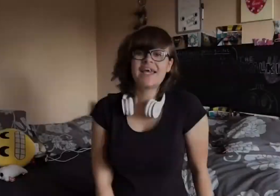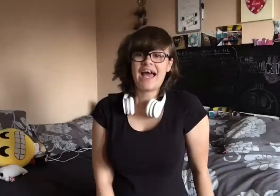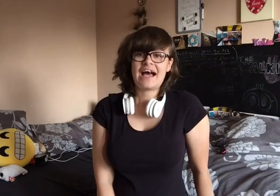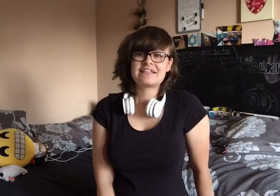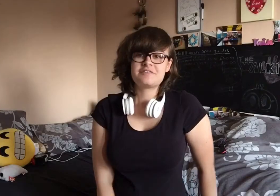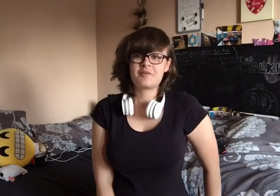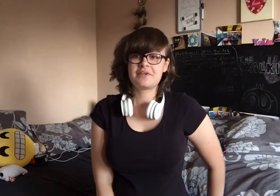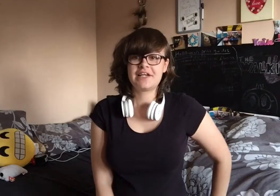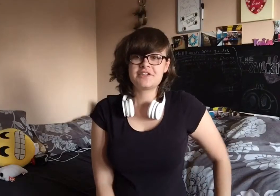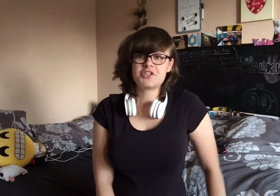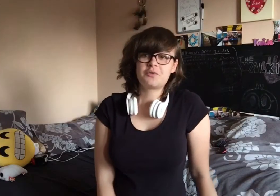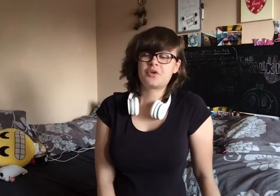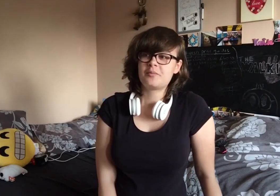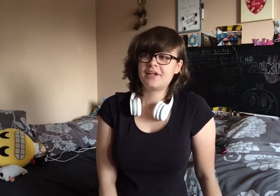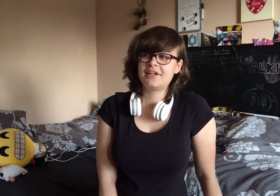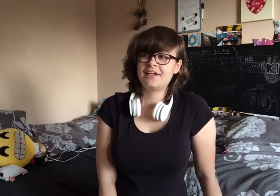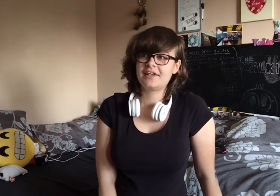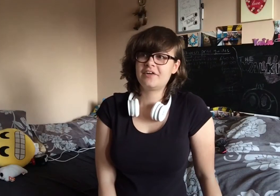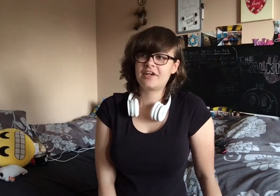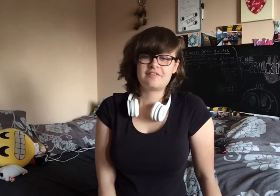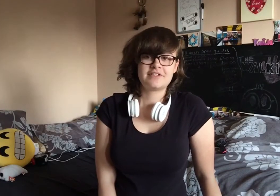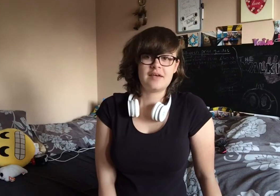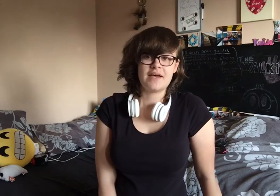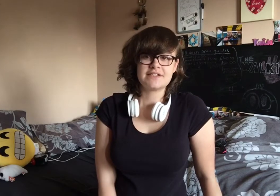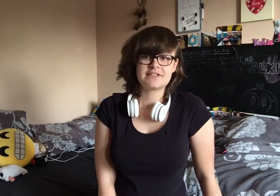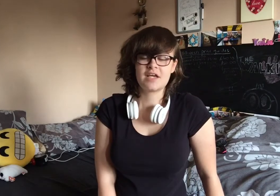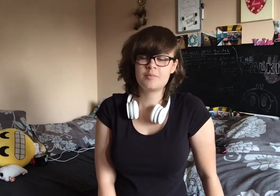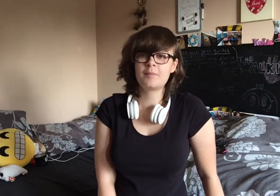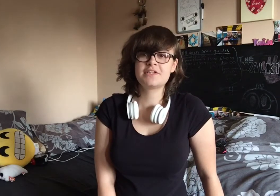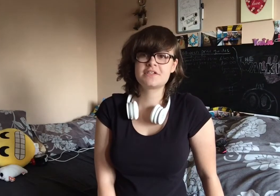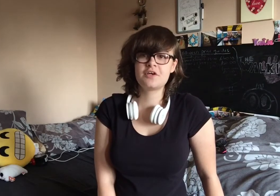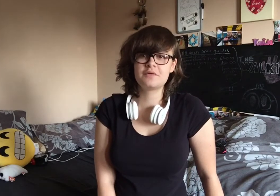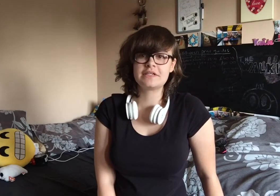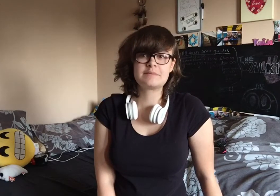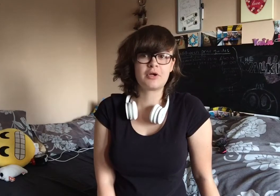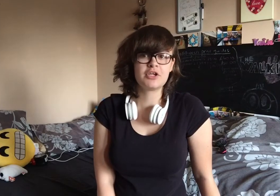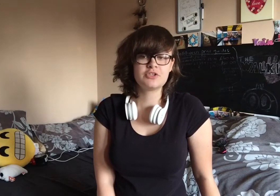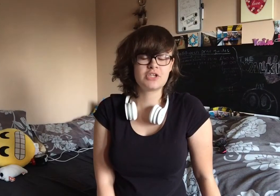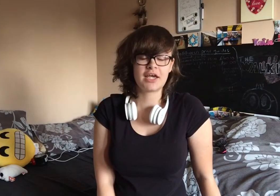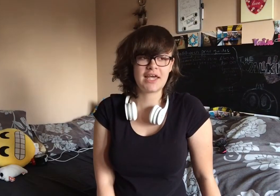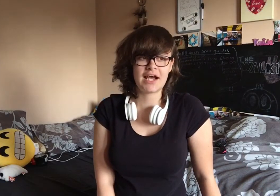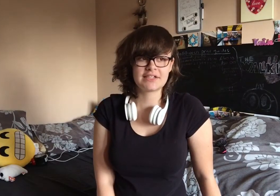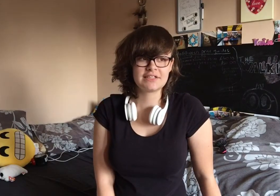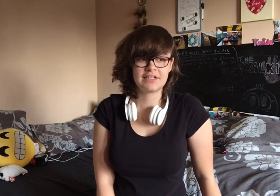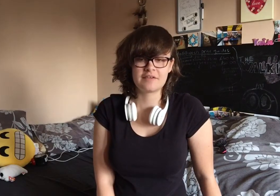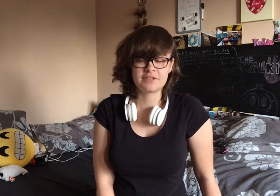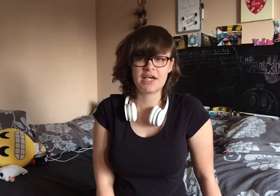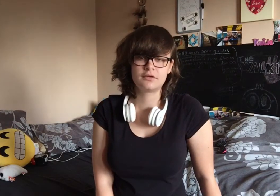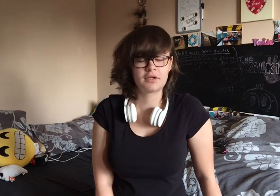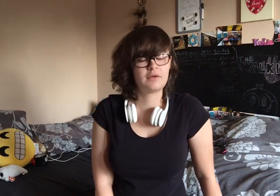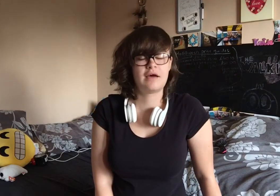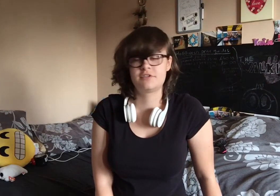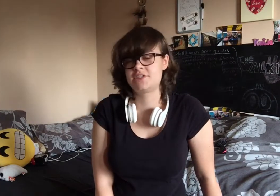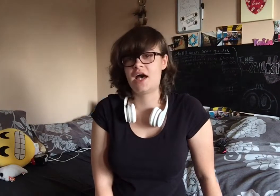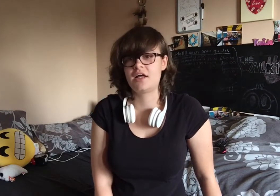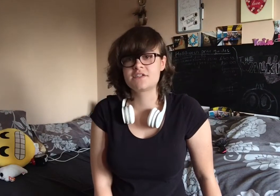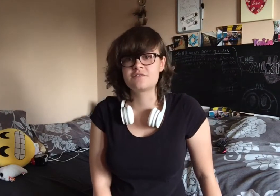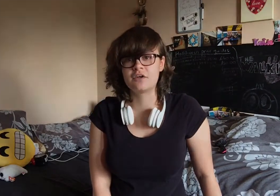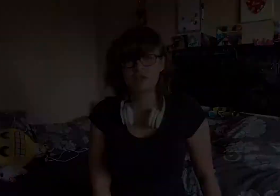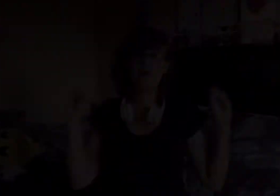get asked if I'm related to Joel Dommett nearly on an everyday basis. He probably doesn't know this, but I get asked nearly every day. I don't have a set answer for it.